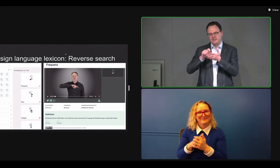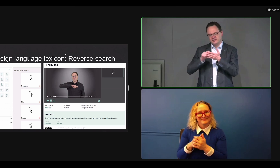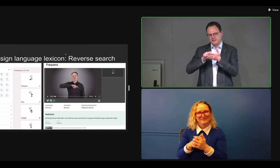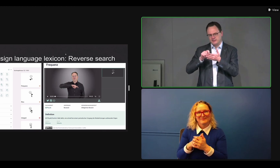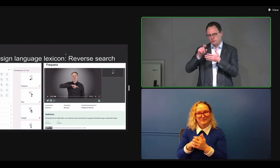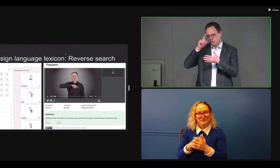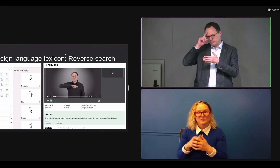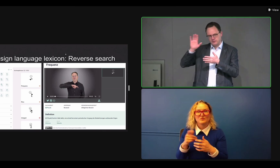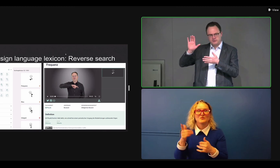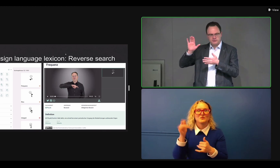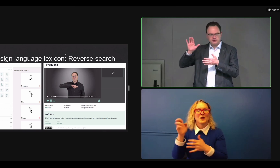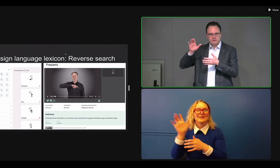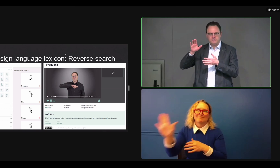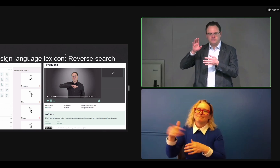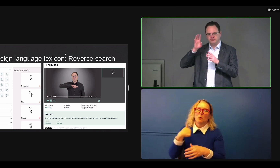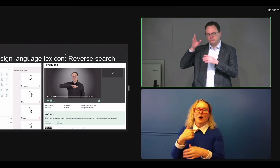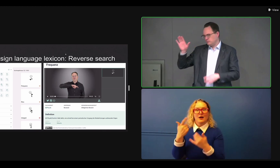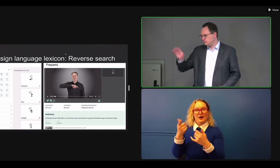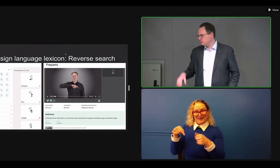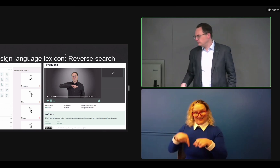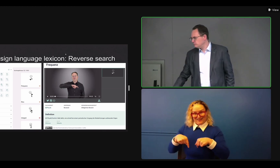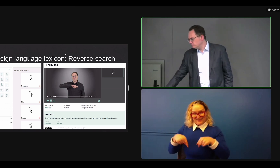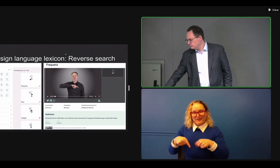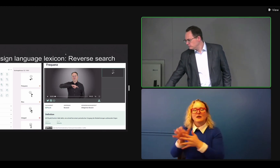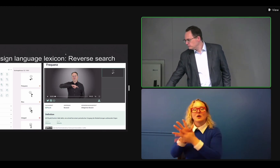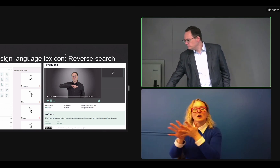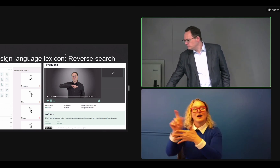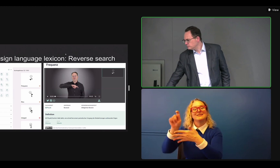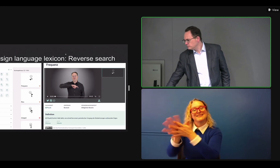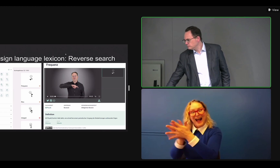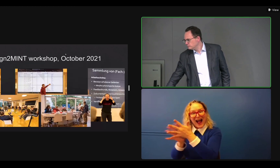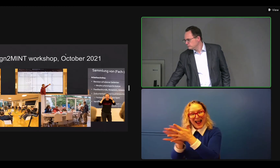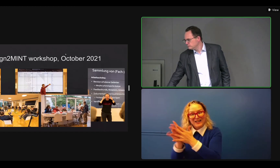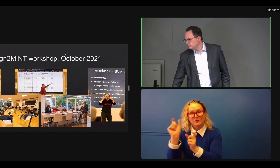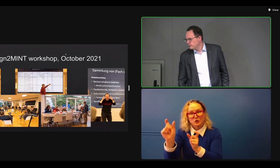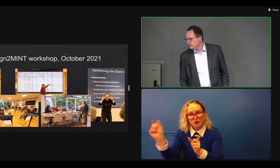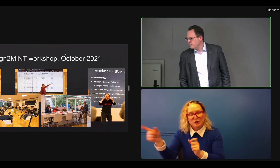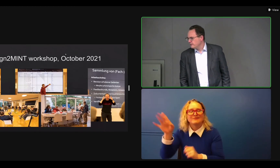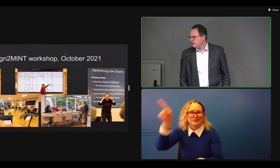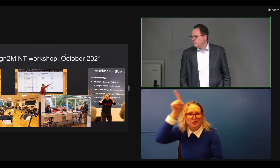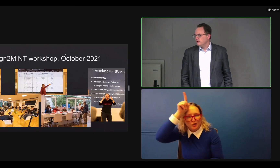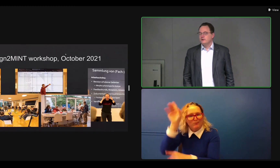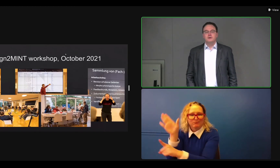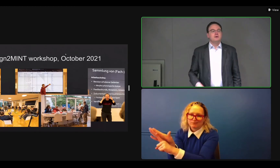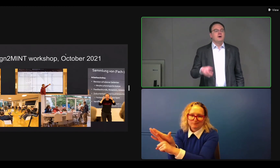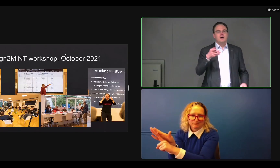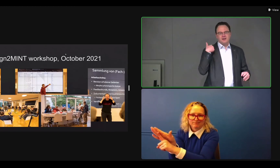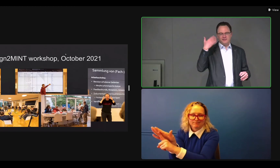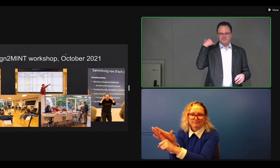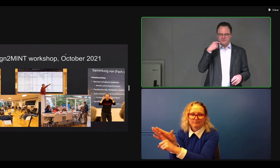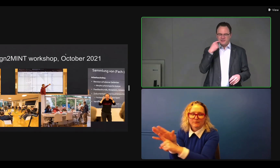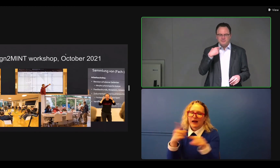possible. We use a German sign writing system here that's not very well known, but is effective for